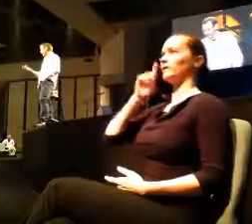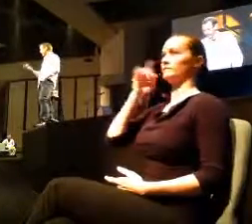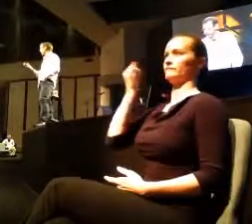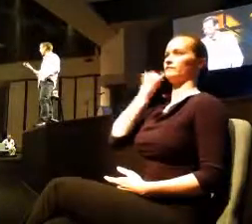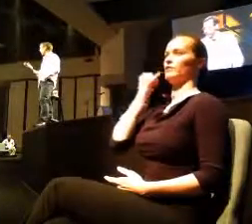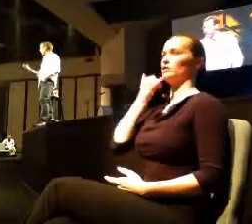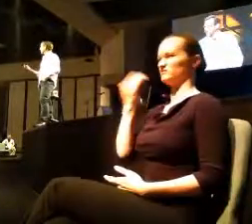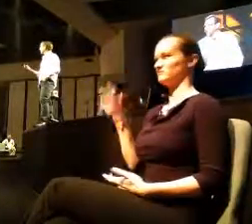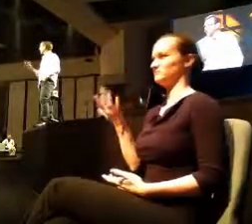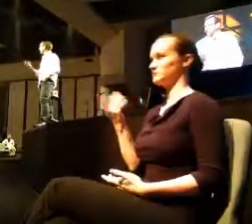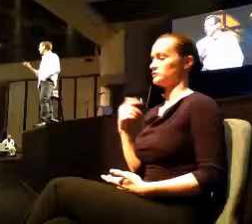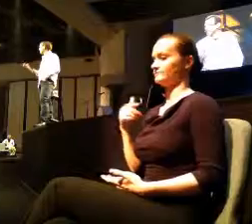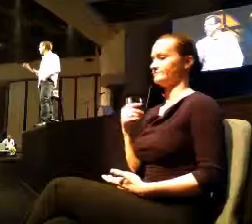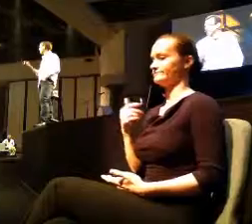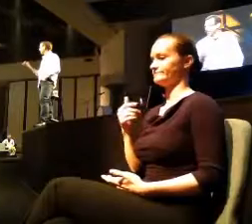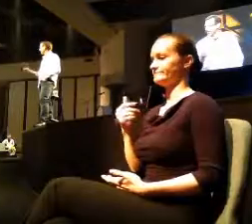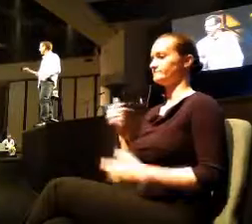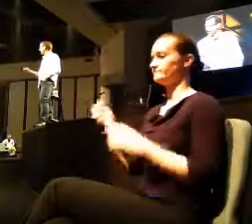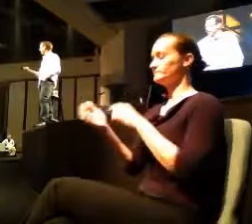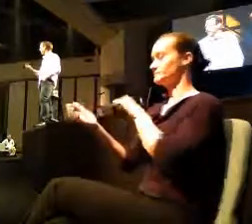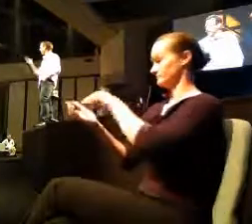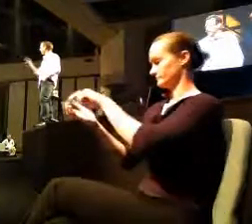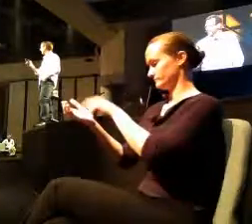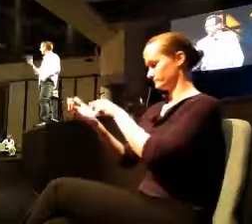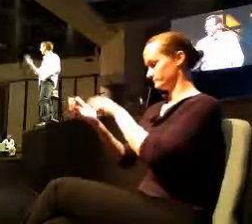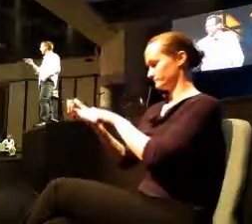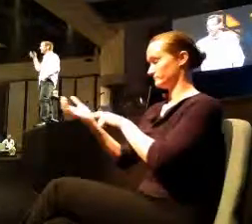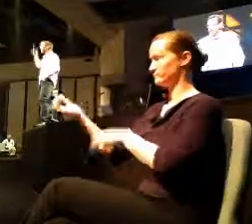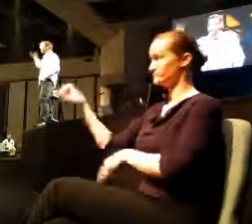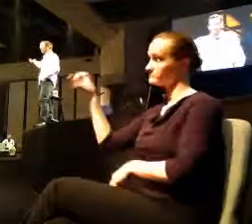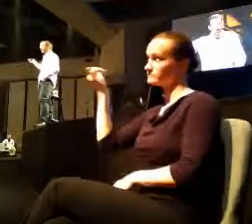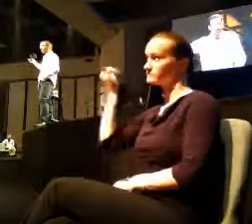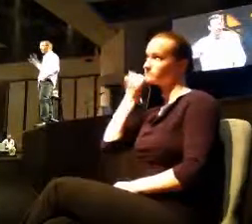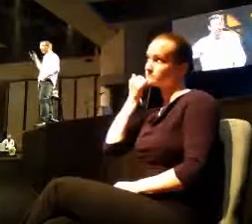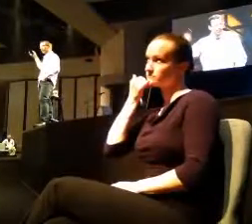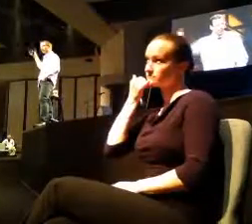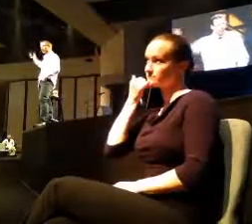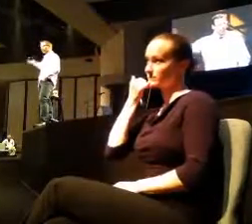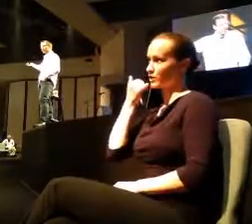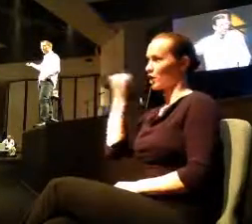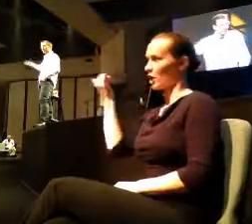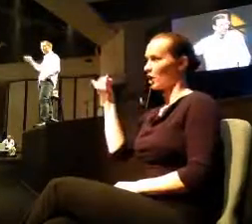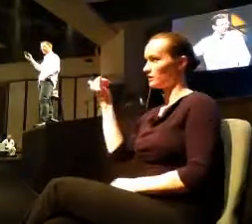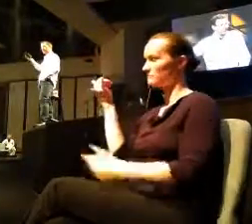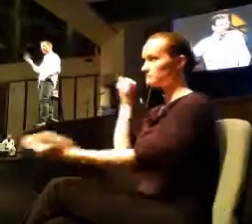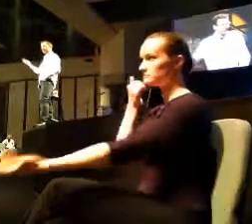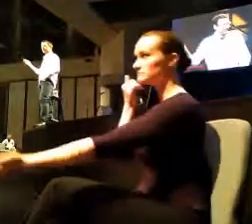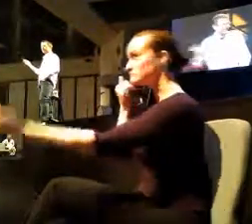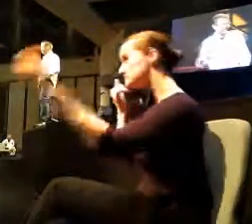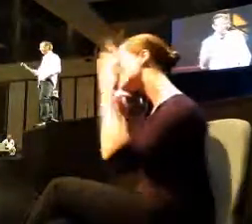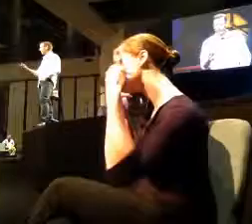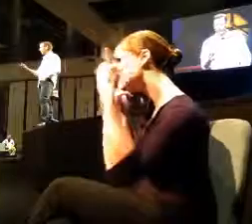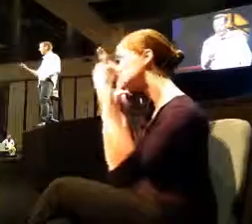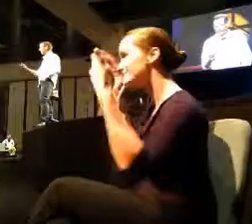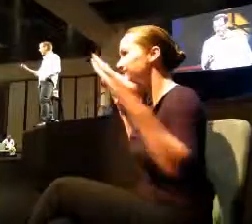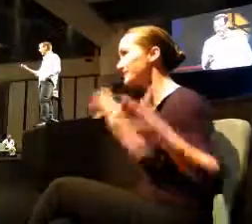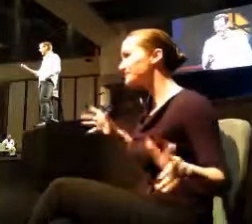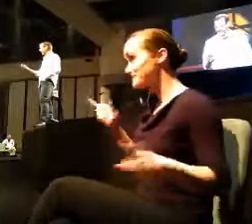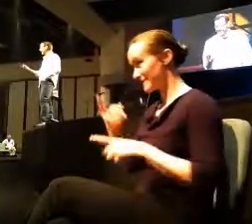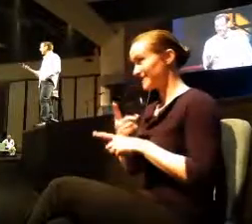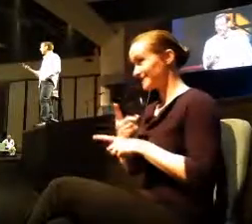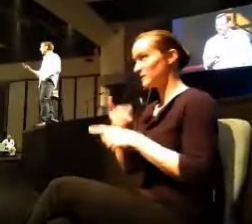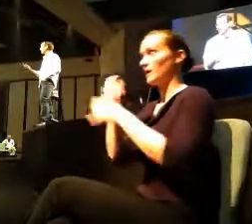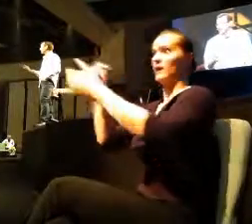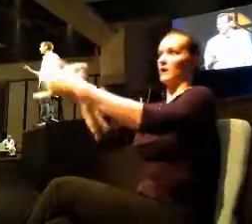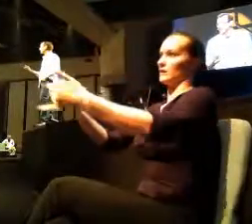phone as just, you know, you type in a number on the keypad and then you can talk to someone with a corresponding number. Like, that's just like what a phone is.